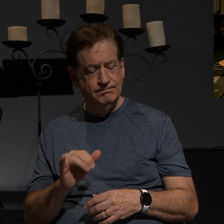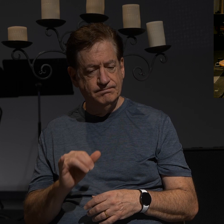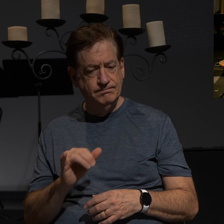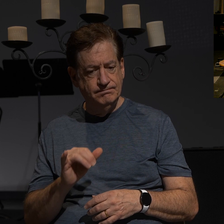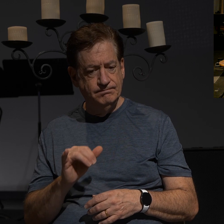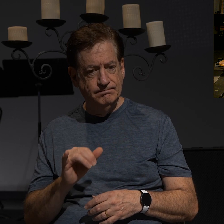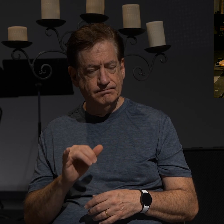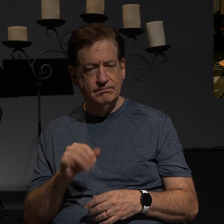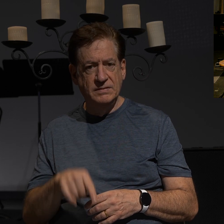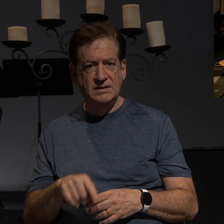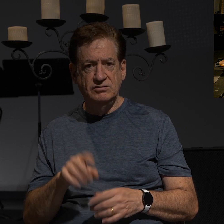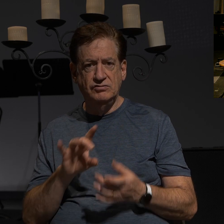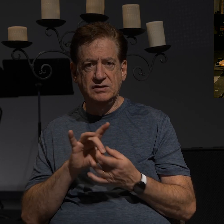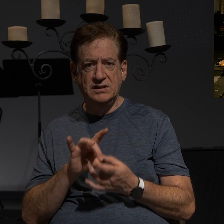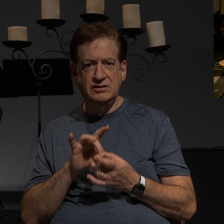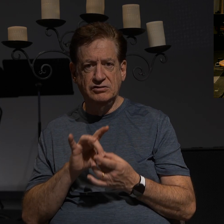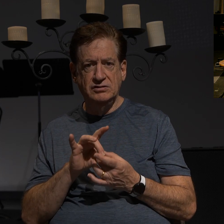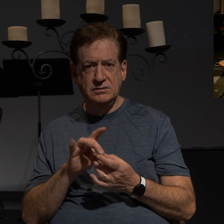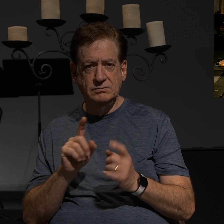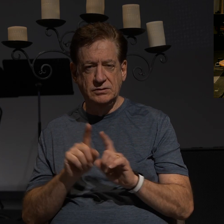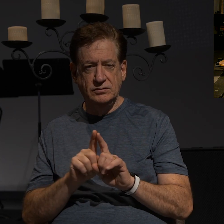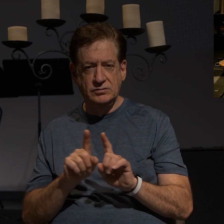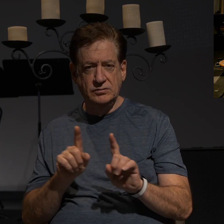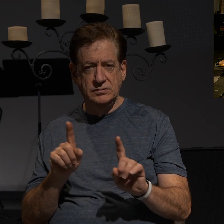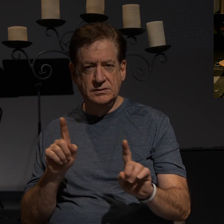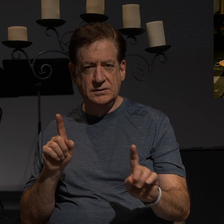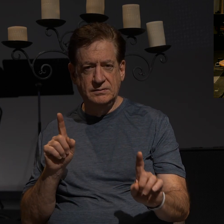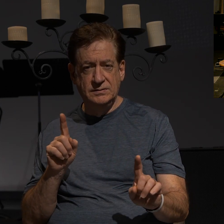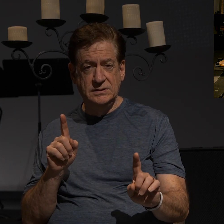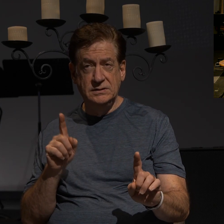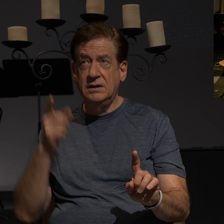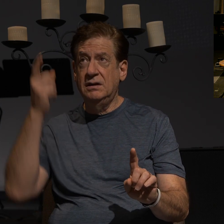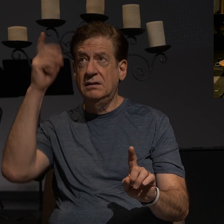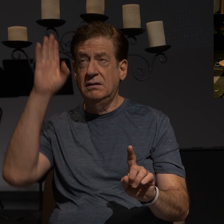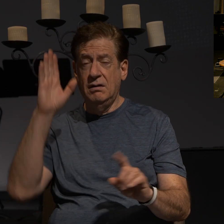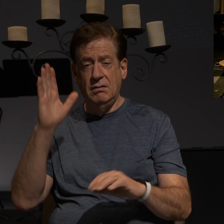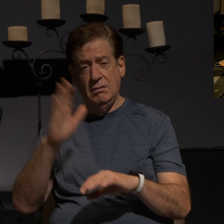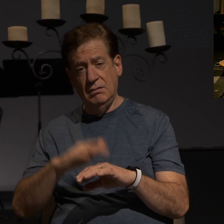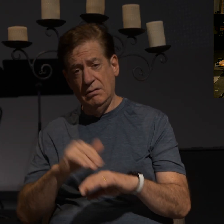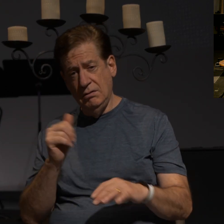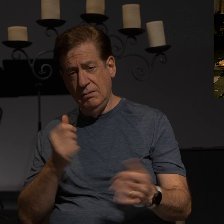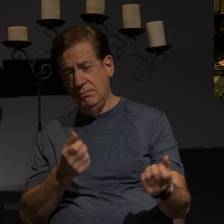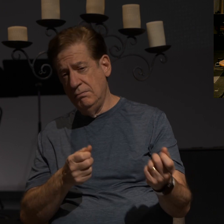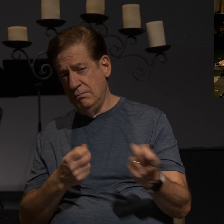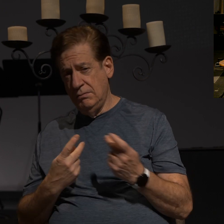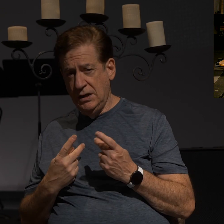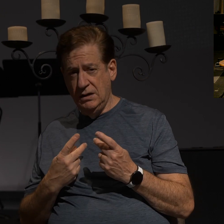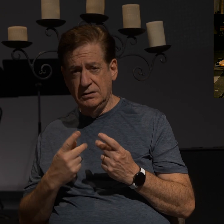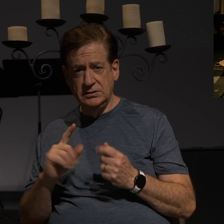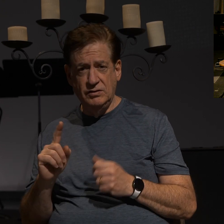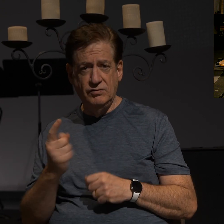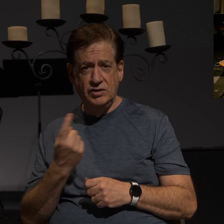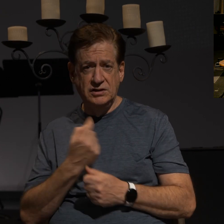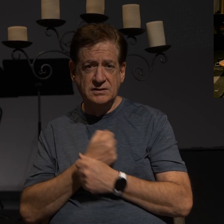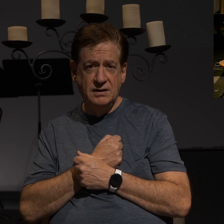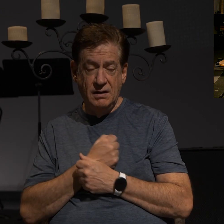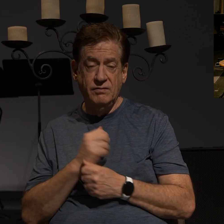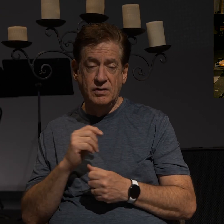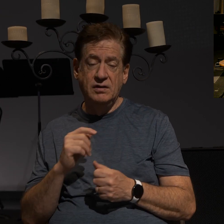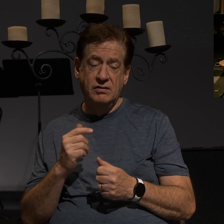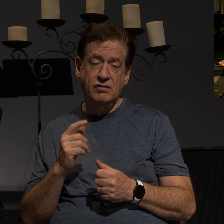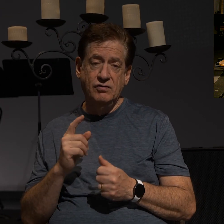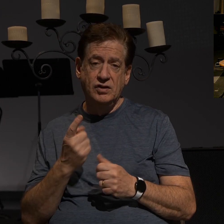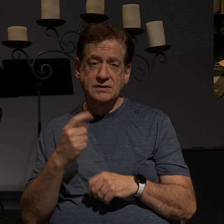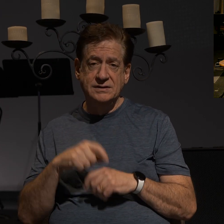has drifted. And so God is calling his people back to their first love. In a sense, for our time this morning, we're going to